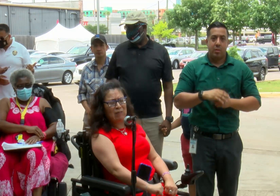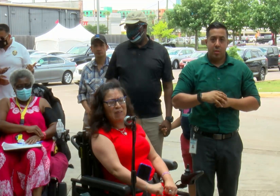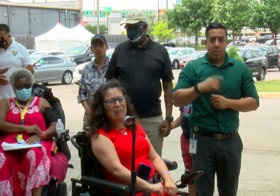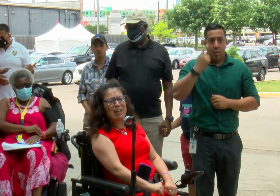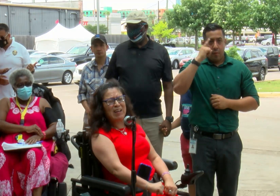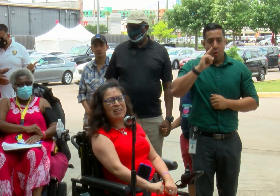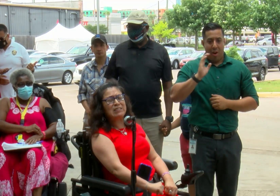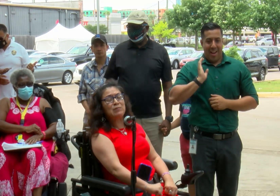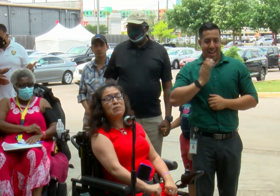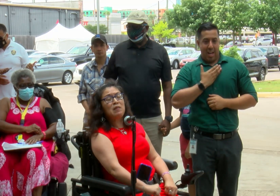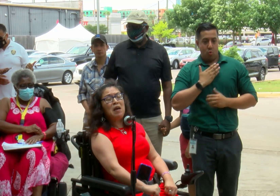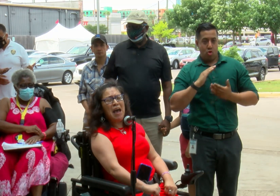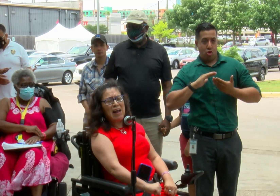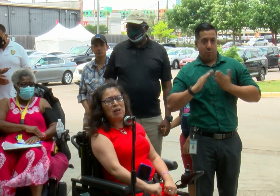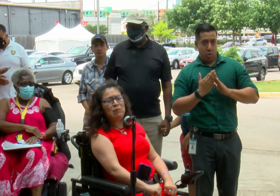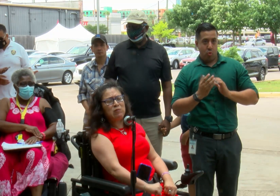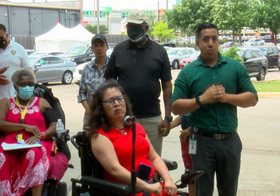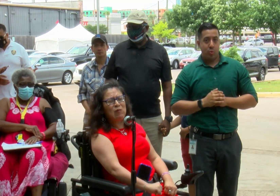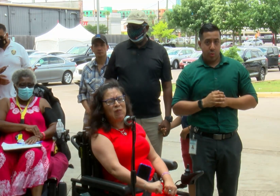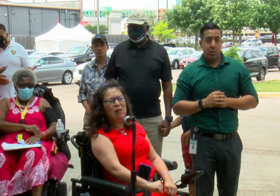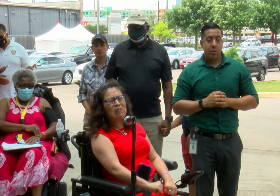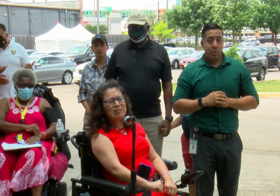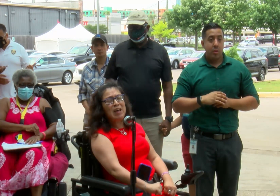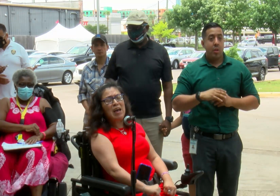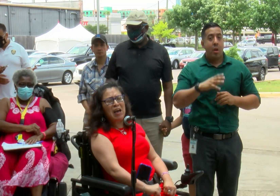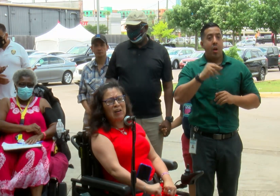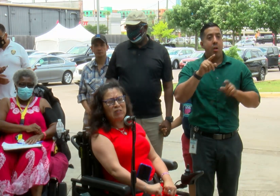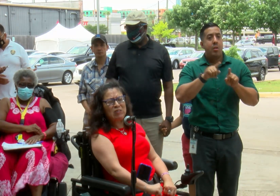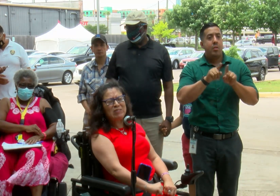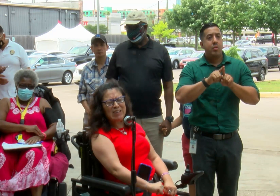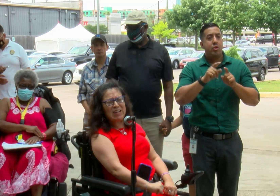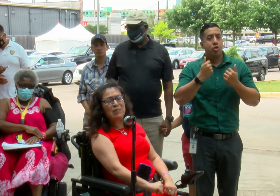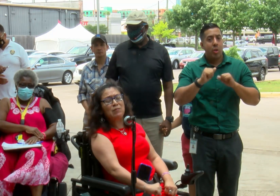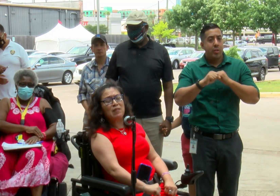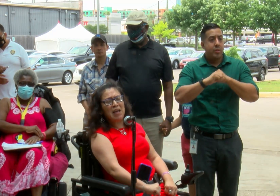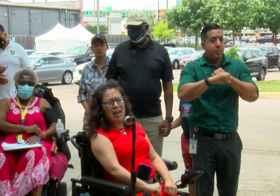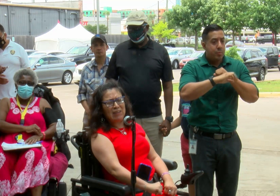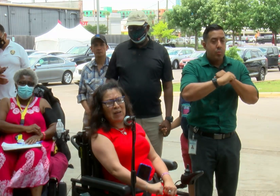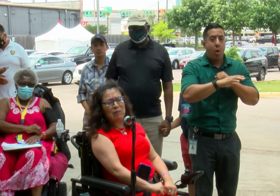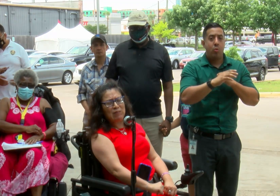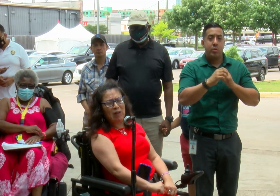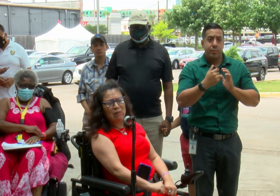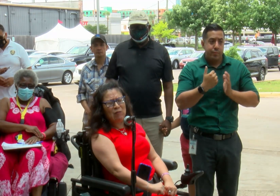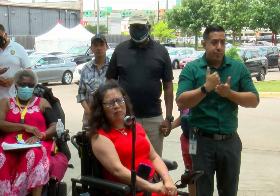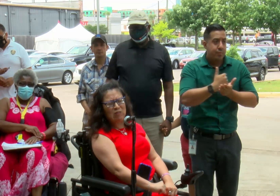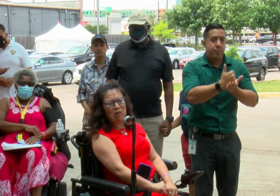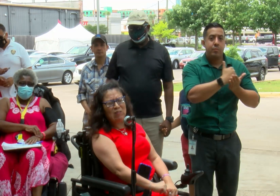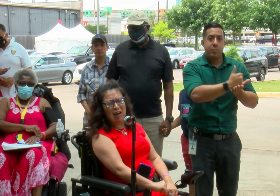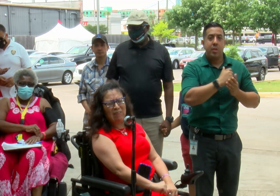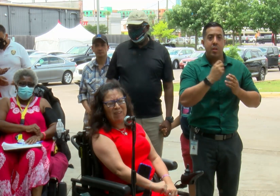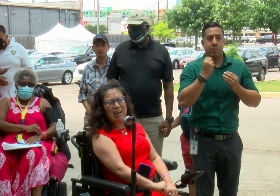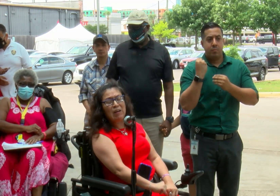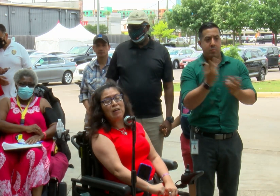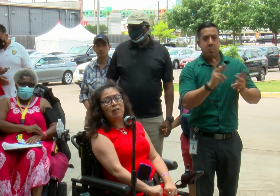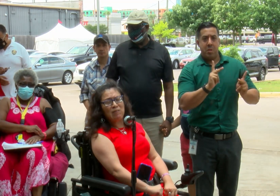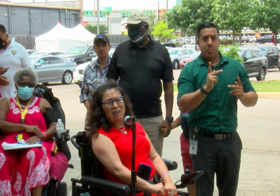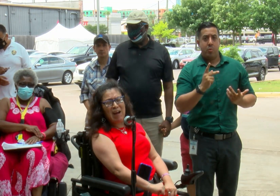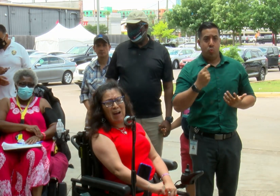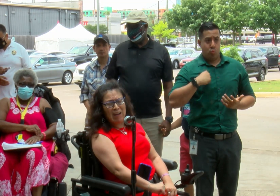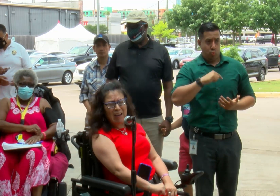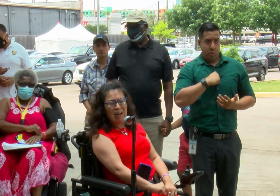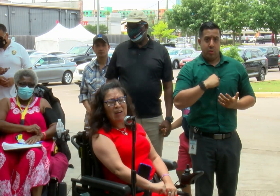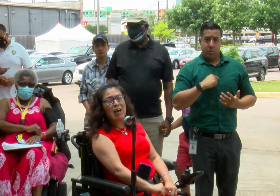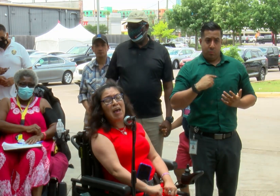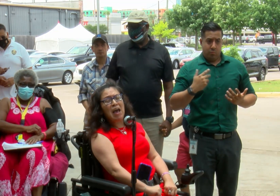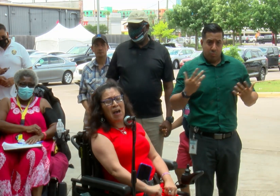our communities and promote inclusion and let people know that we